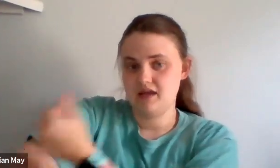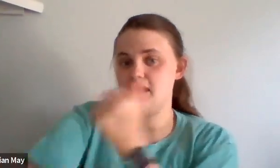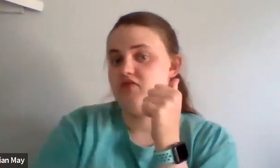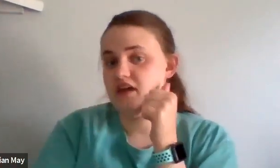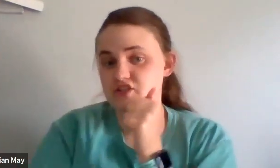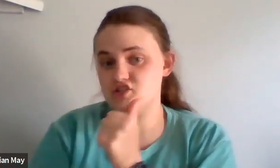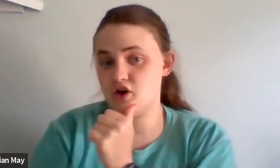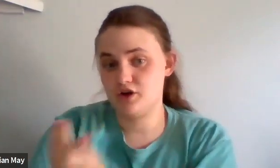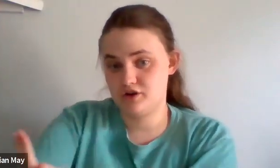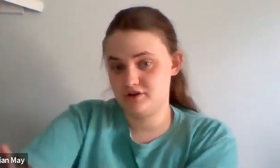And then daughter.